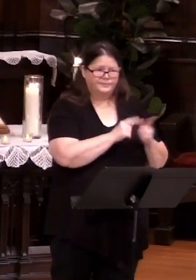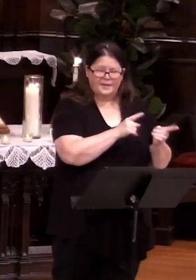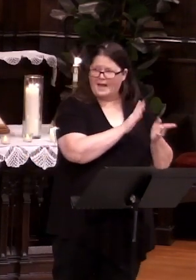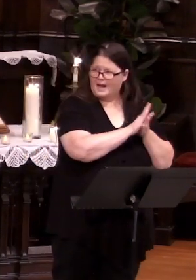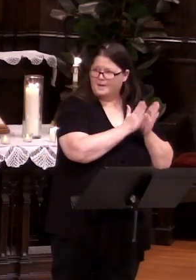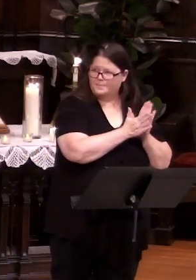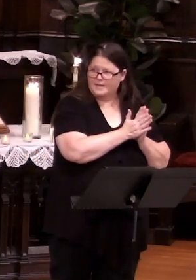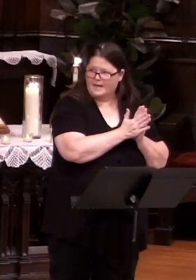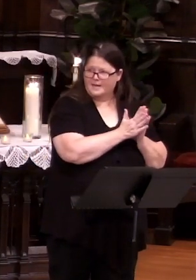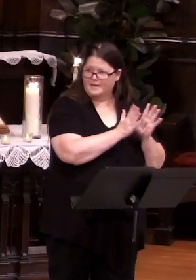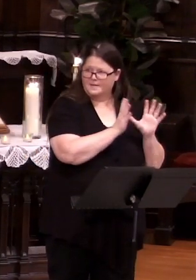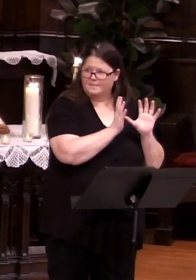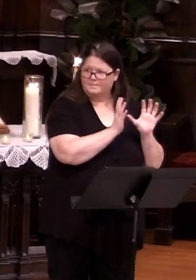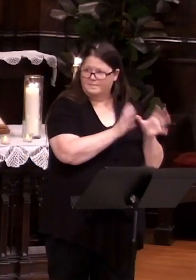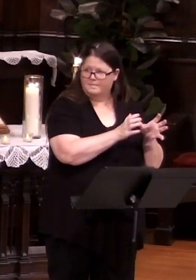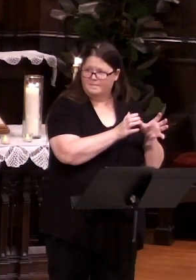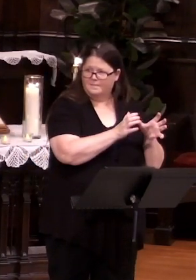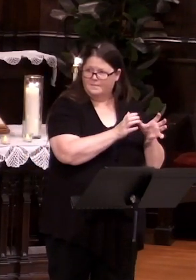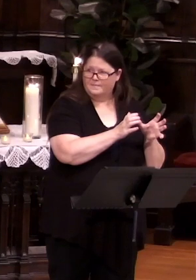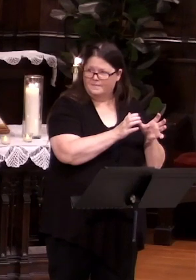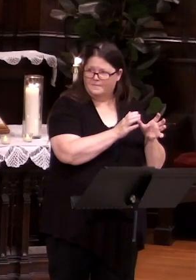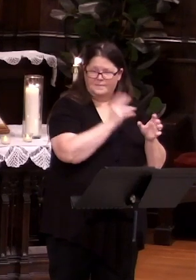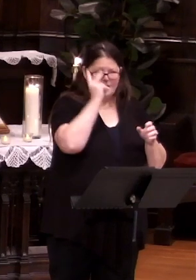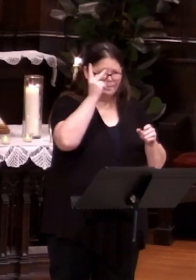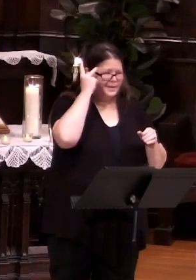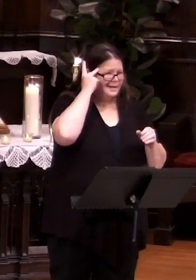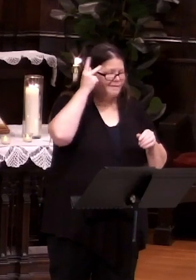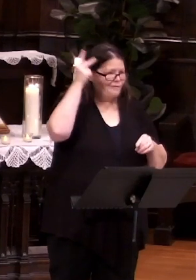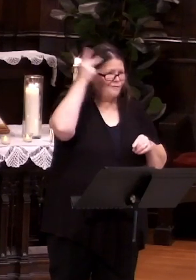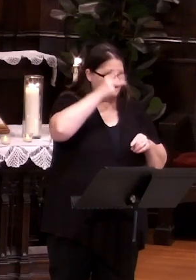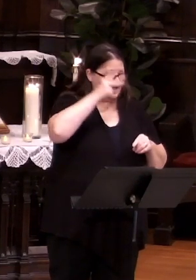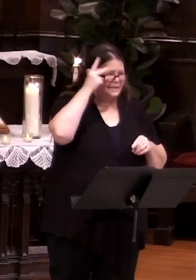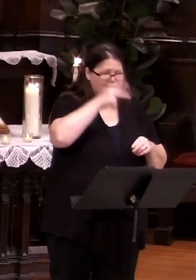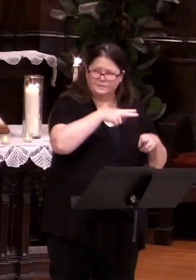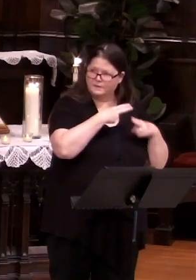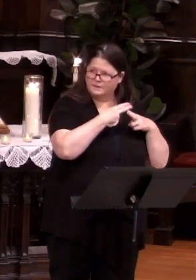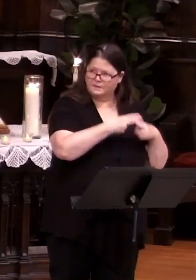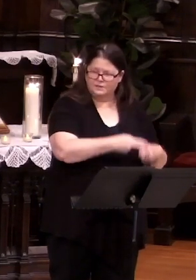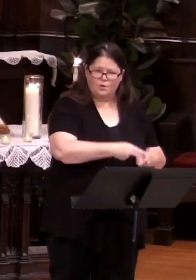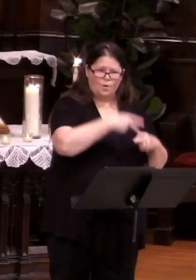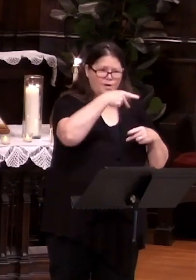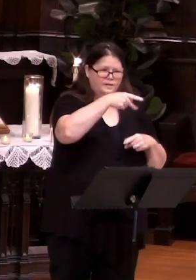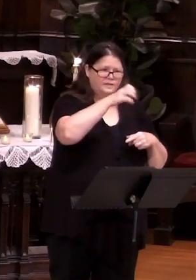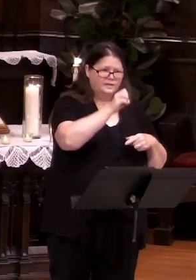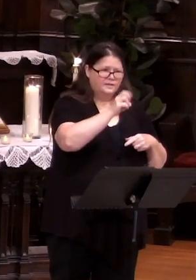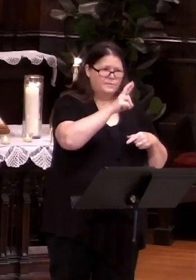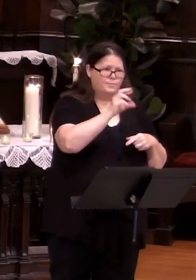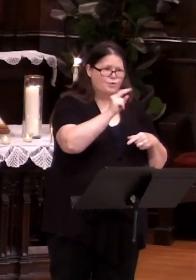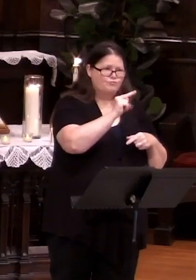political party and political philosophy known as Peronism.